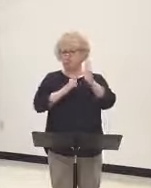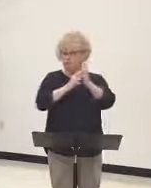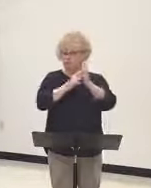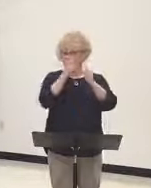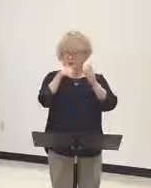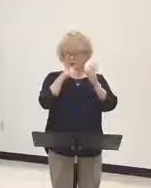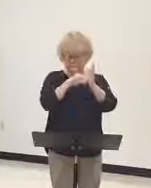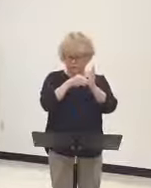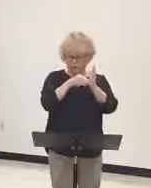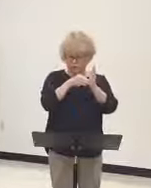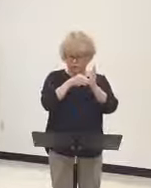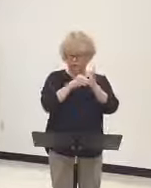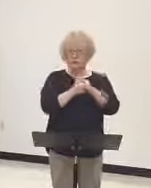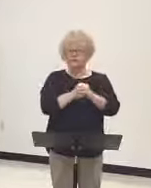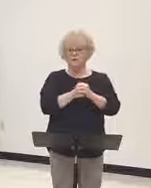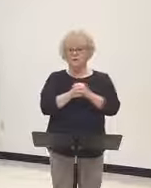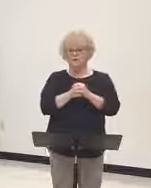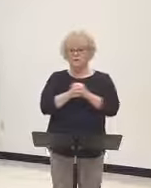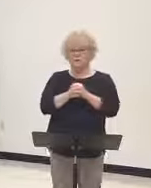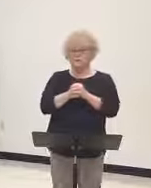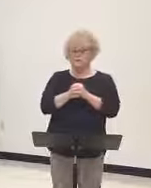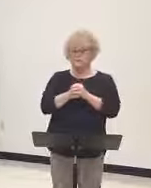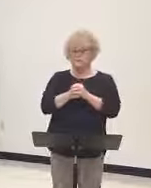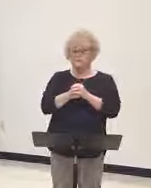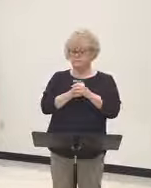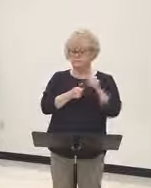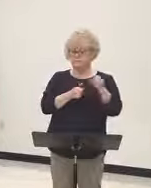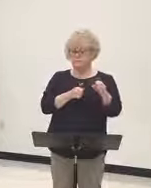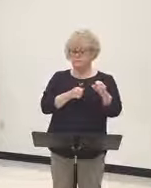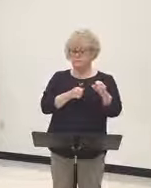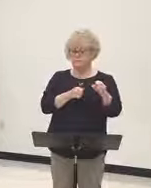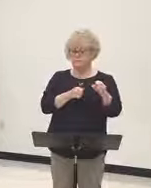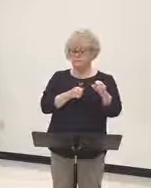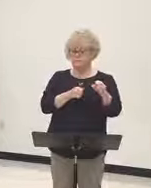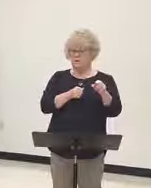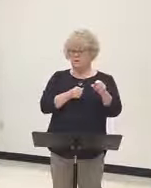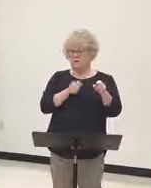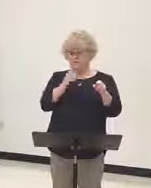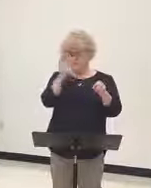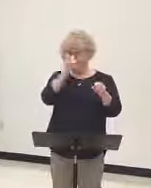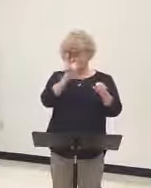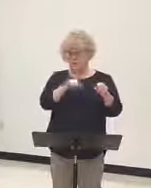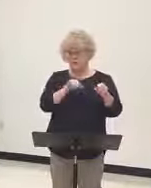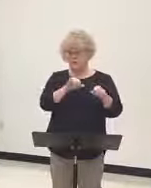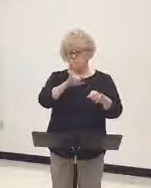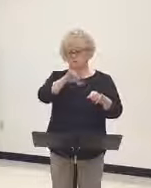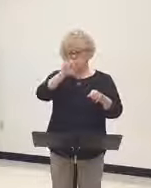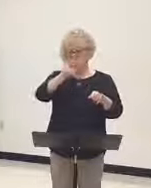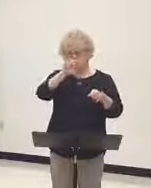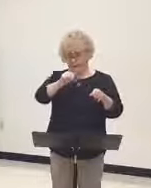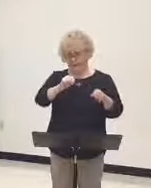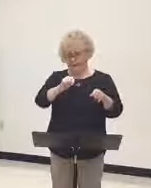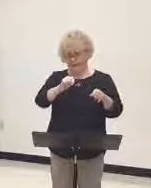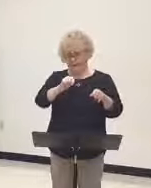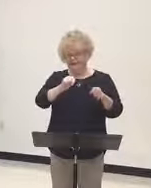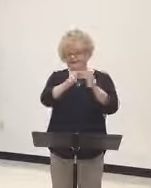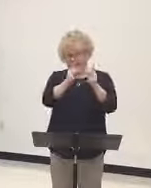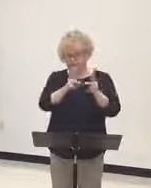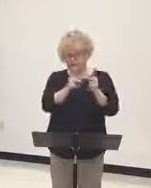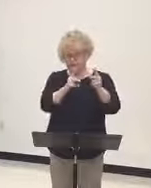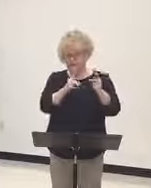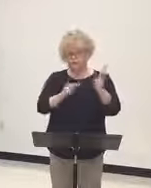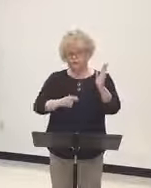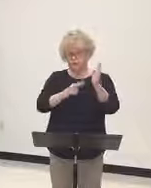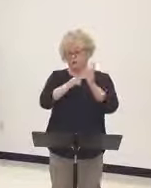my retreat. And it was, of all places, a Jesuit